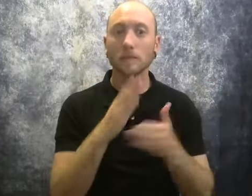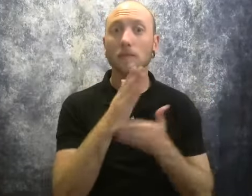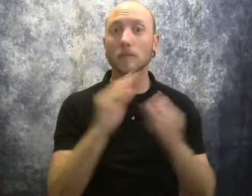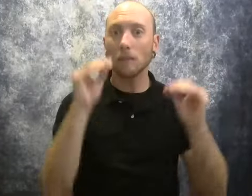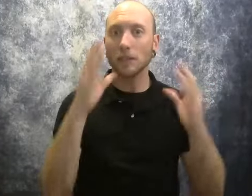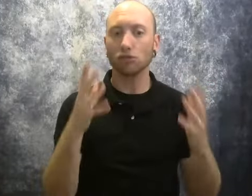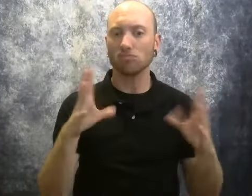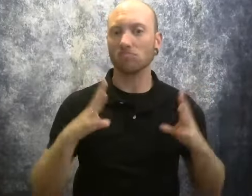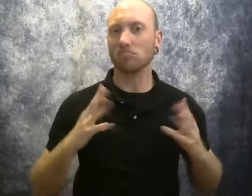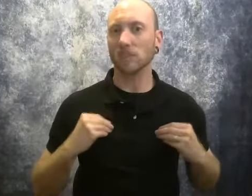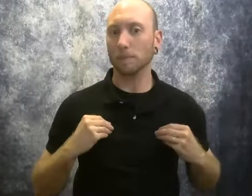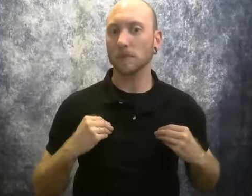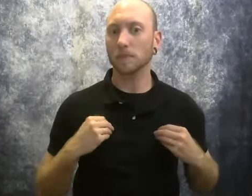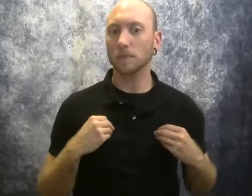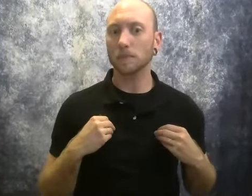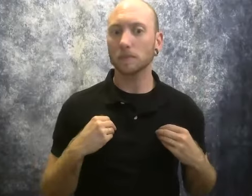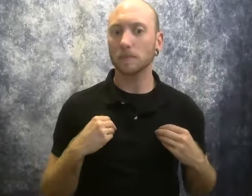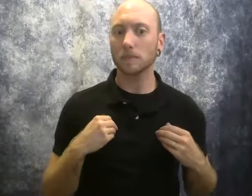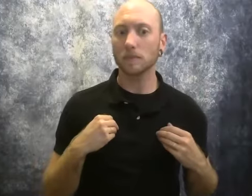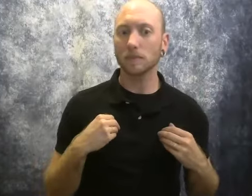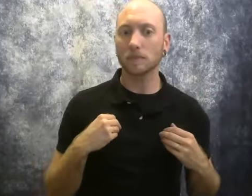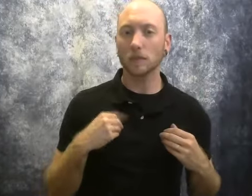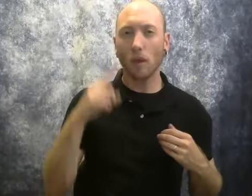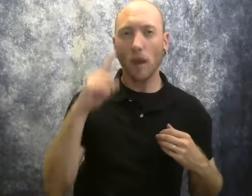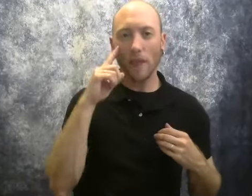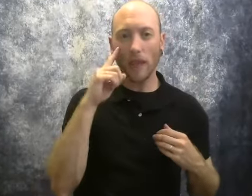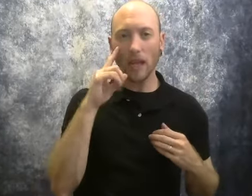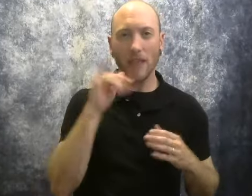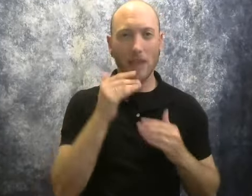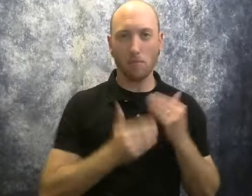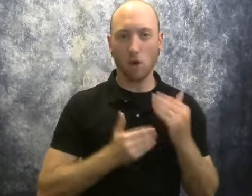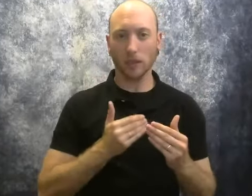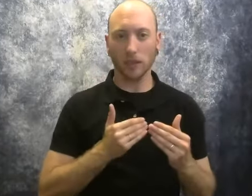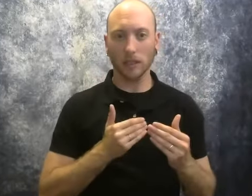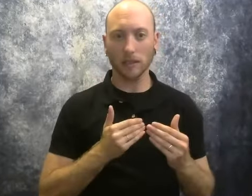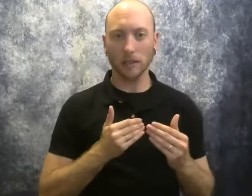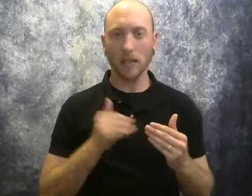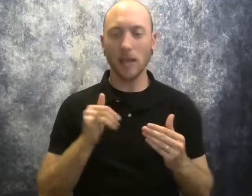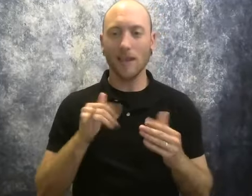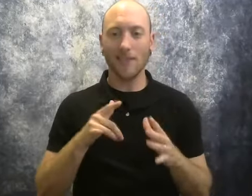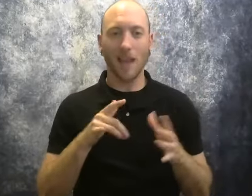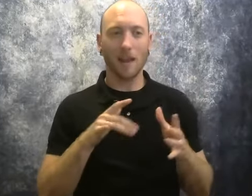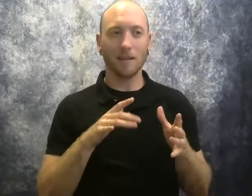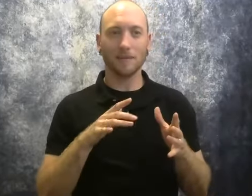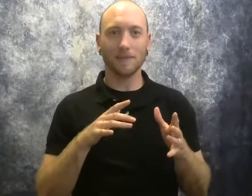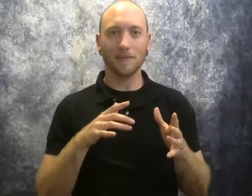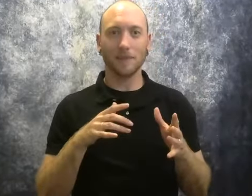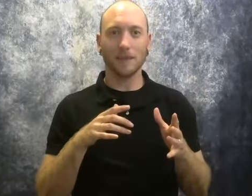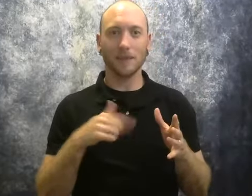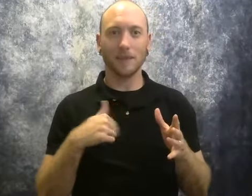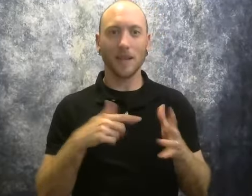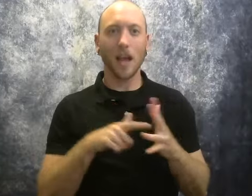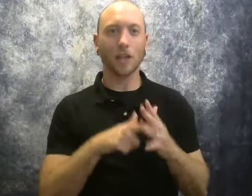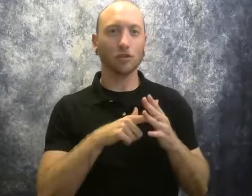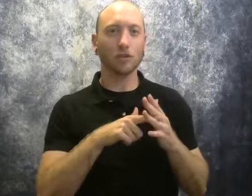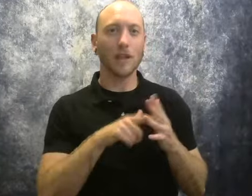behalf of us and the schools, and then some teachers wouldn't take it, and so I ended up doing it a lot. And I think through that process, that historical abuse